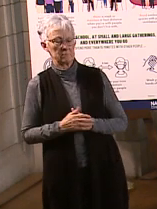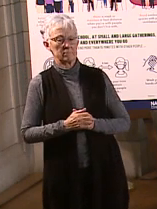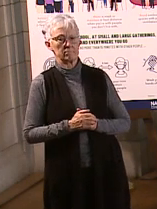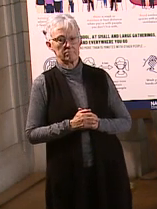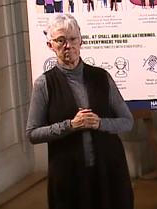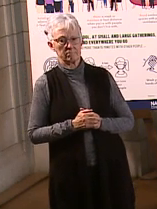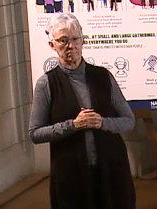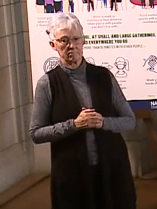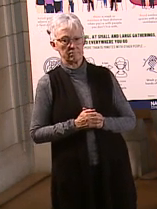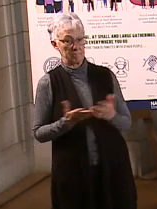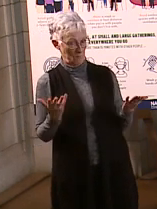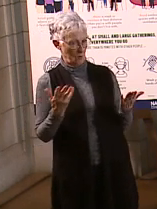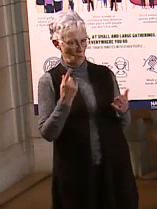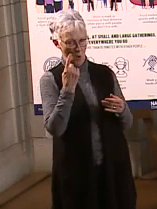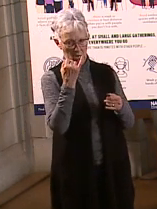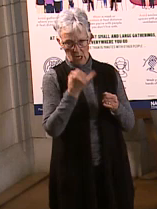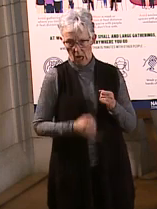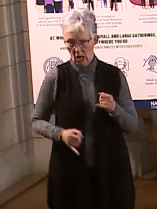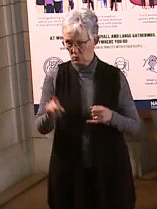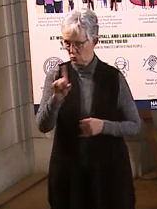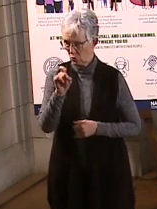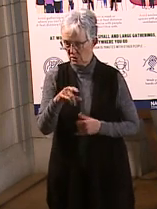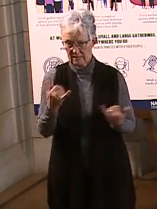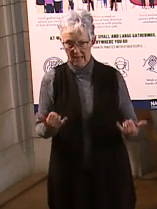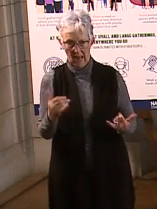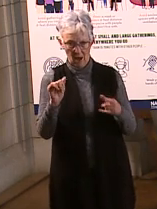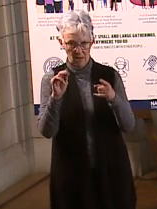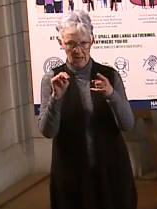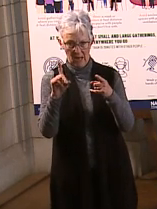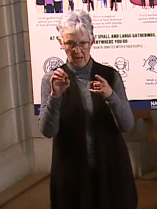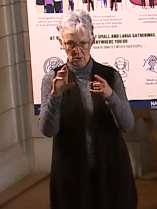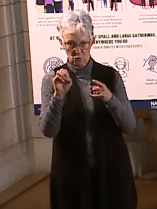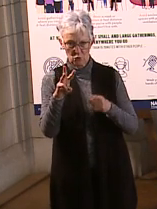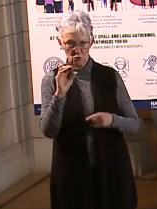Oh, I say one last question, now all of a sudden Andrew's shy about it.